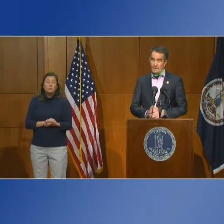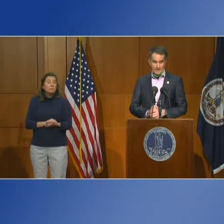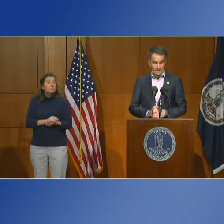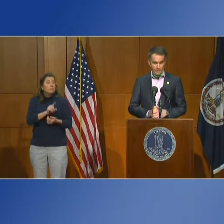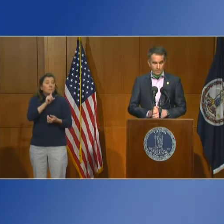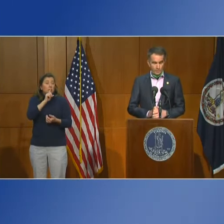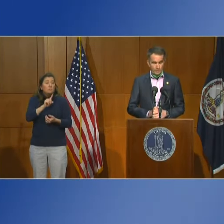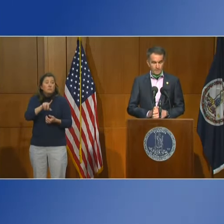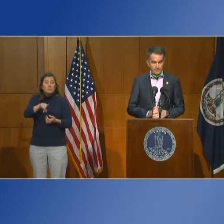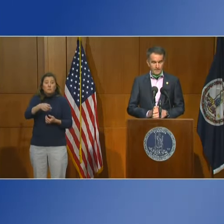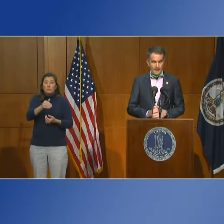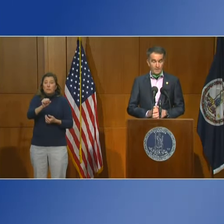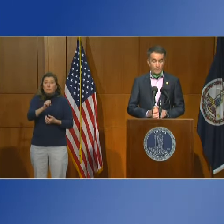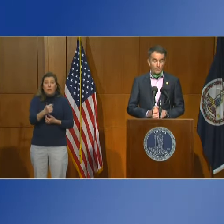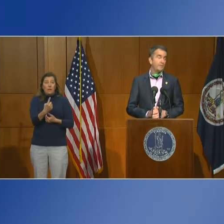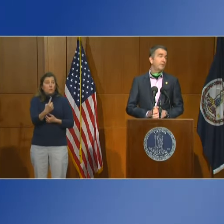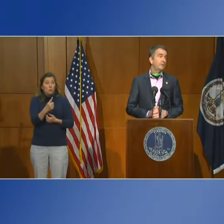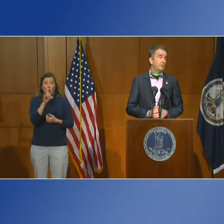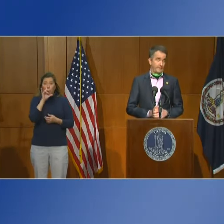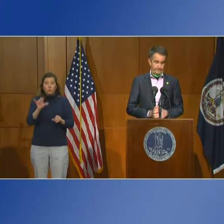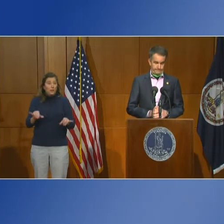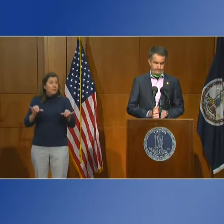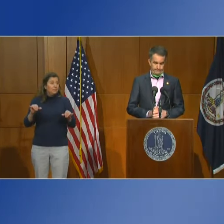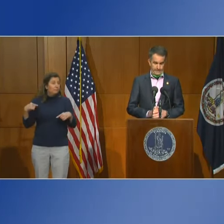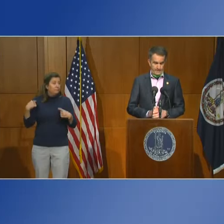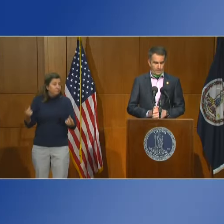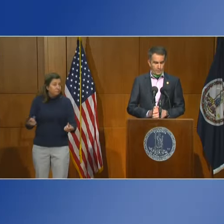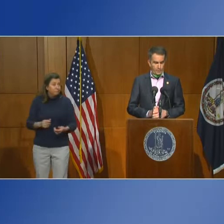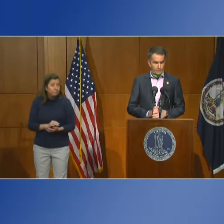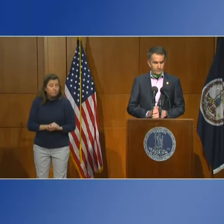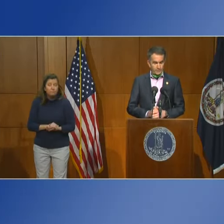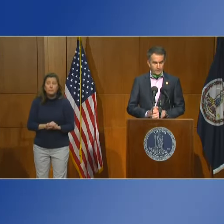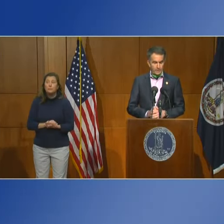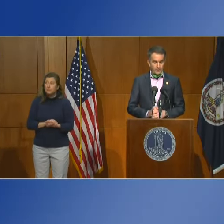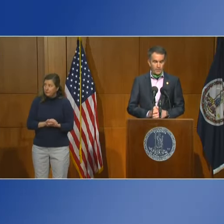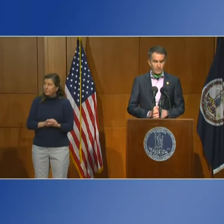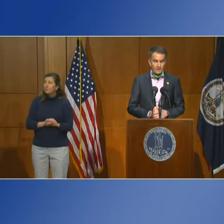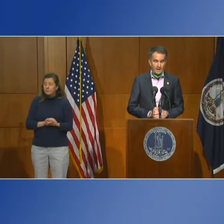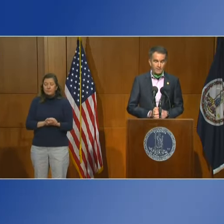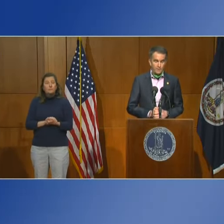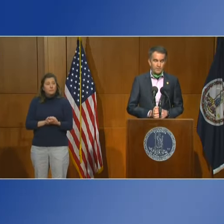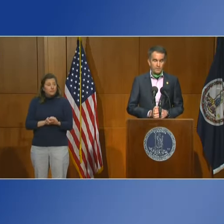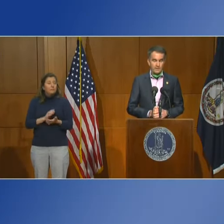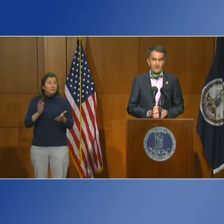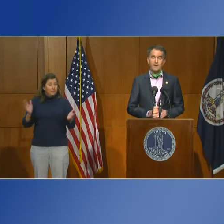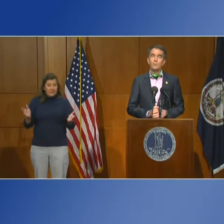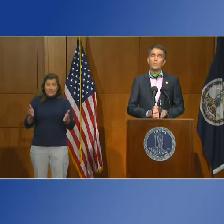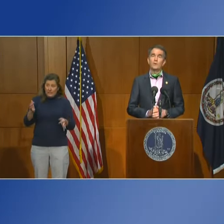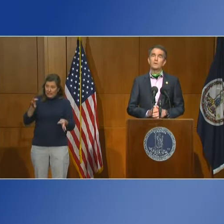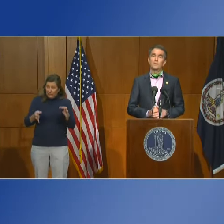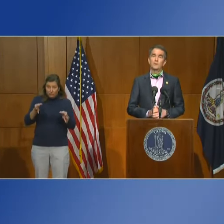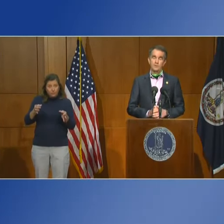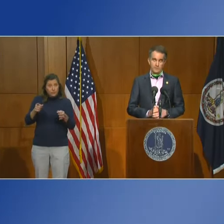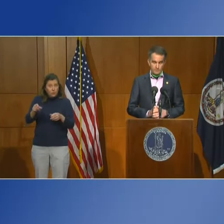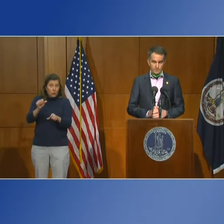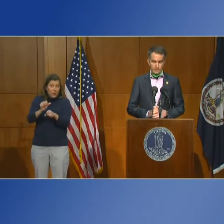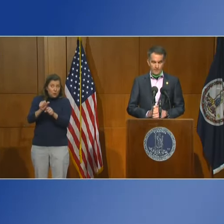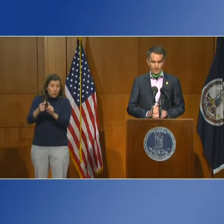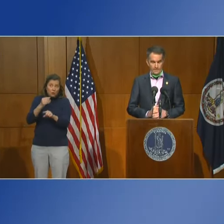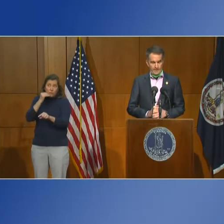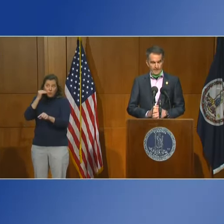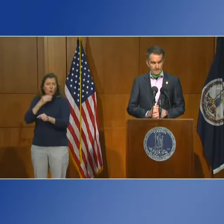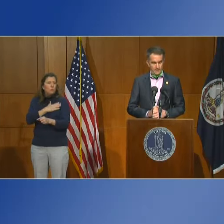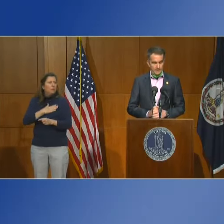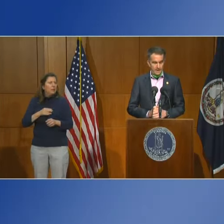ways, it will look like what we've been doing. We will still encourage anyone who can telework to do